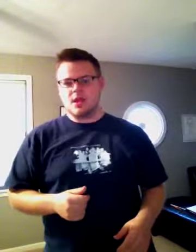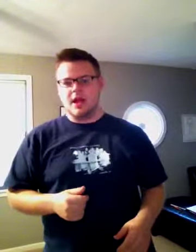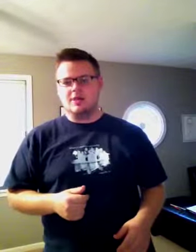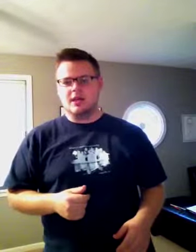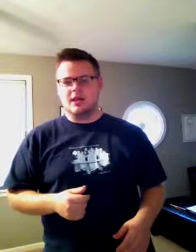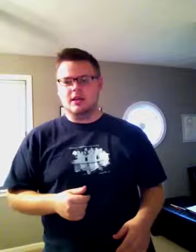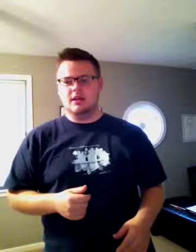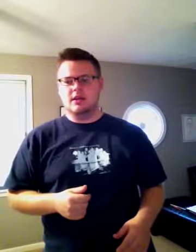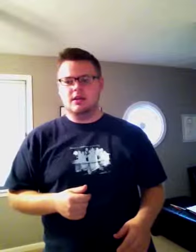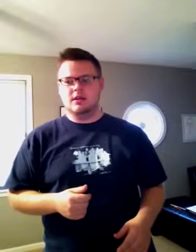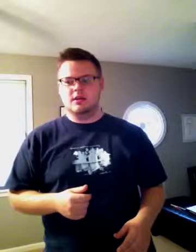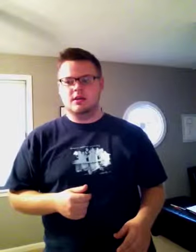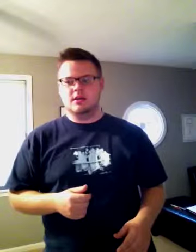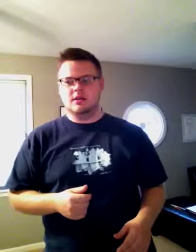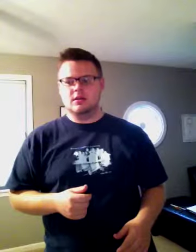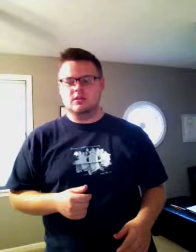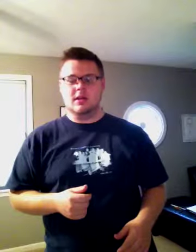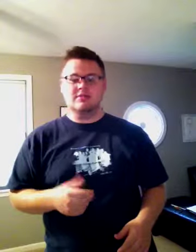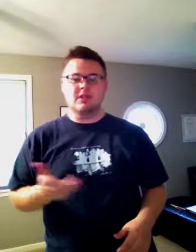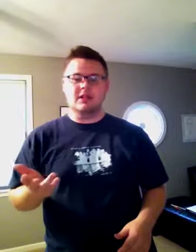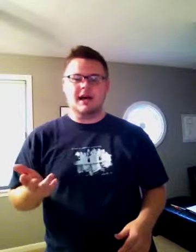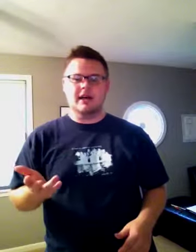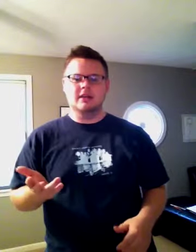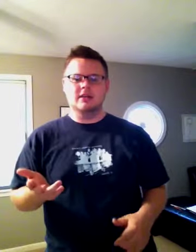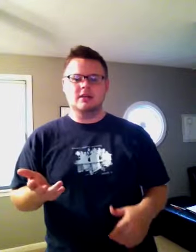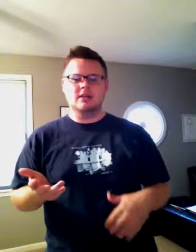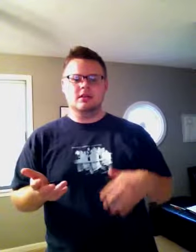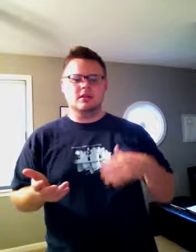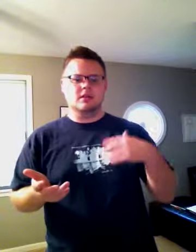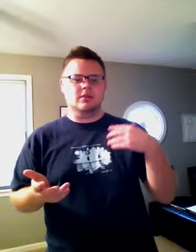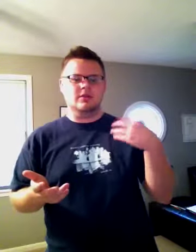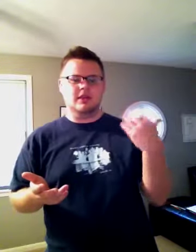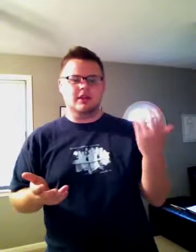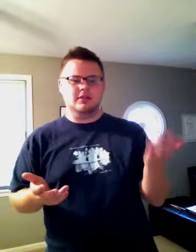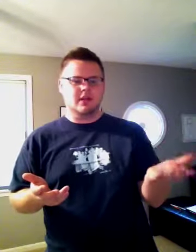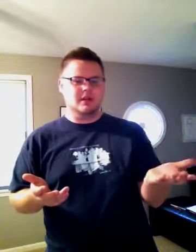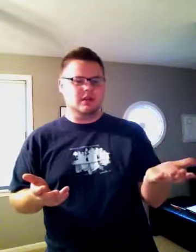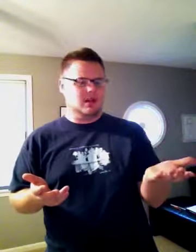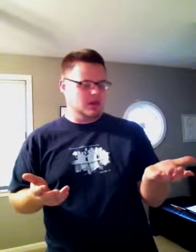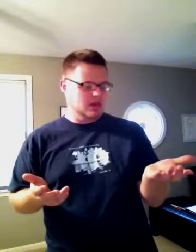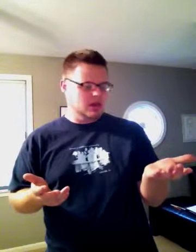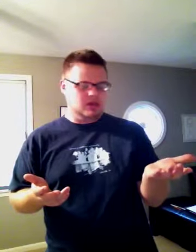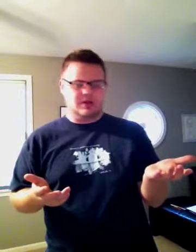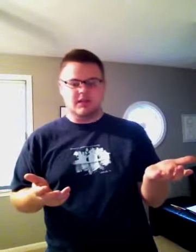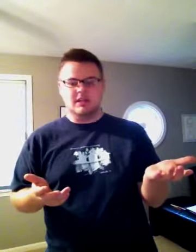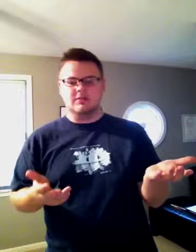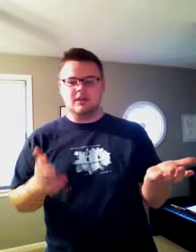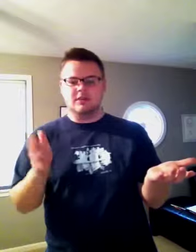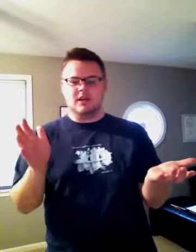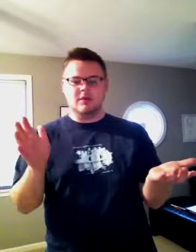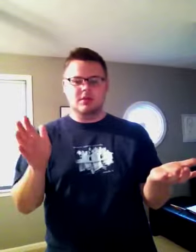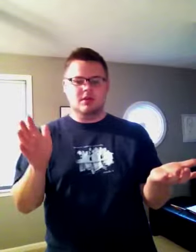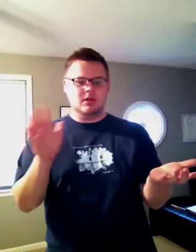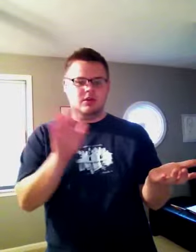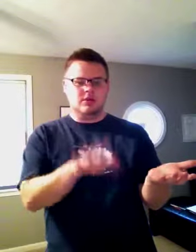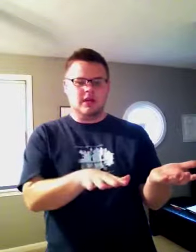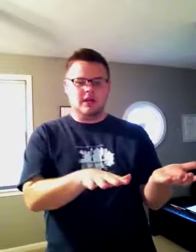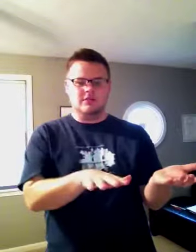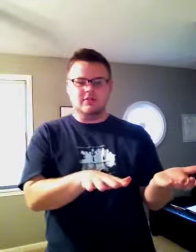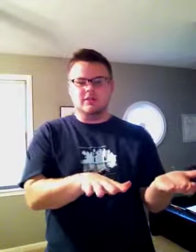and then left to die, like we said last night, left hand's facing up, right hand's facing